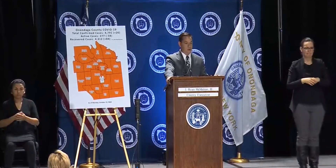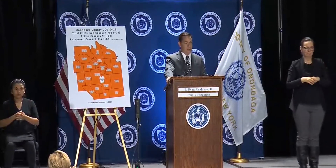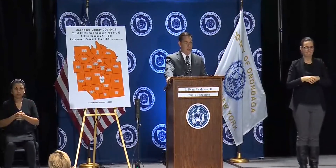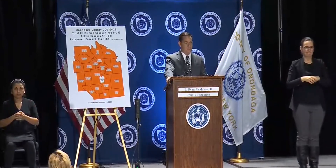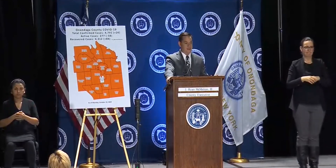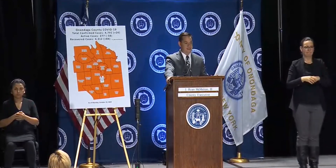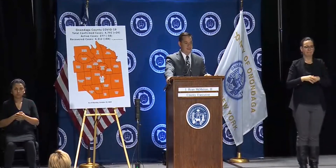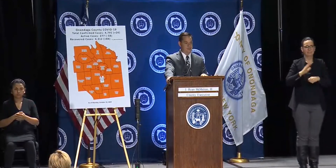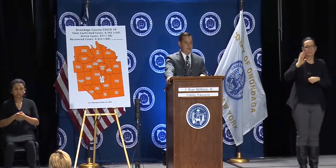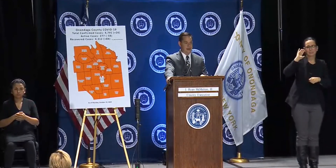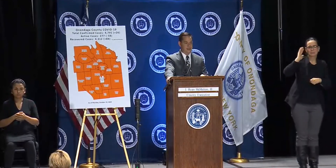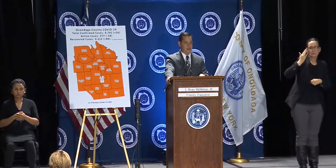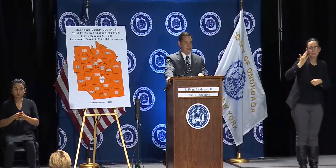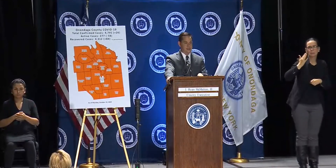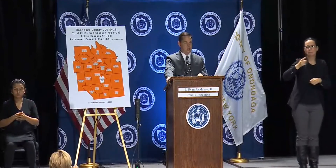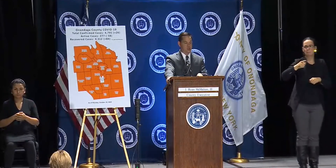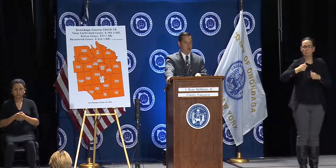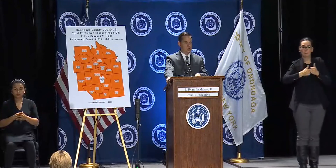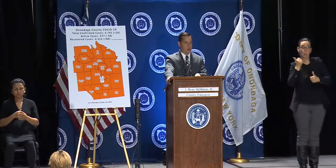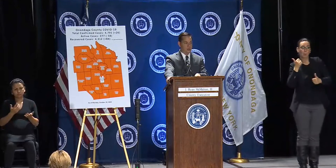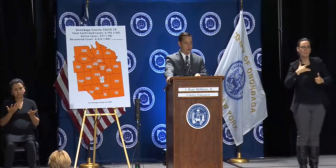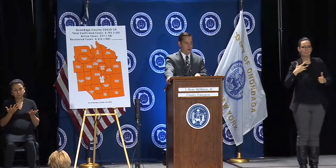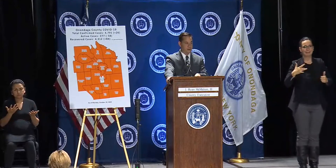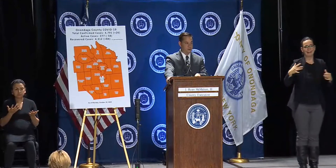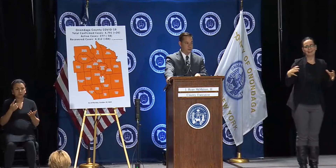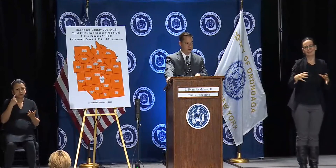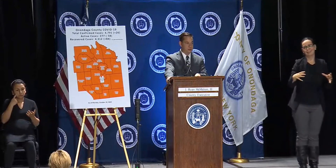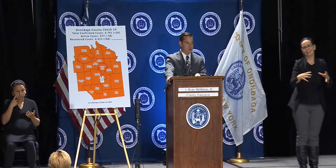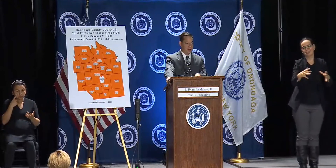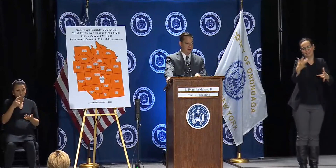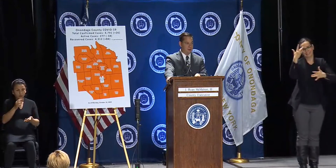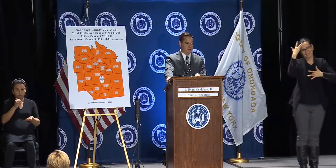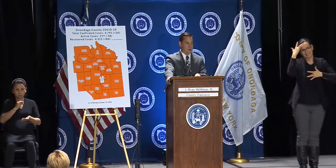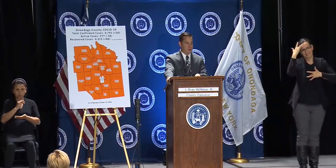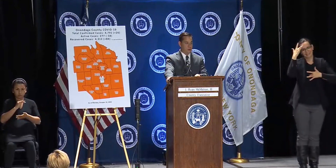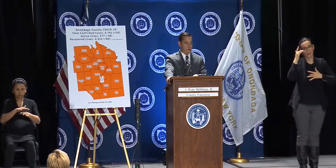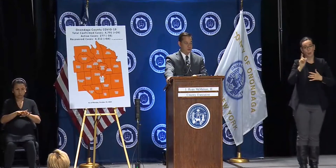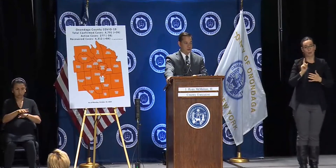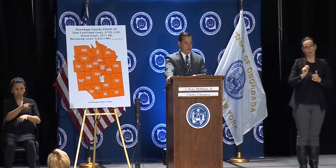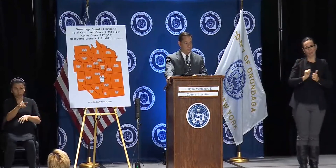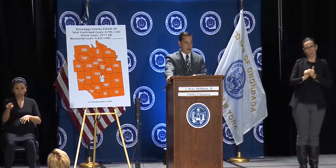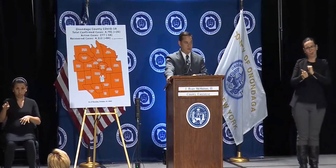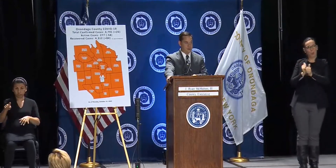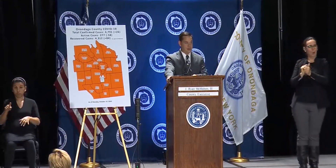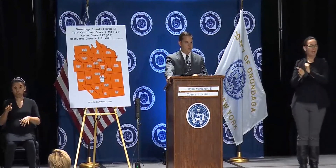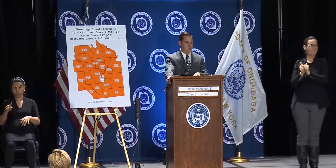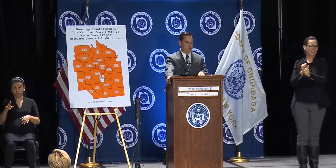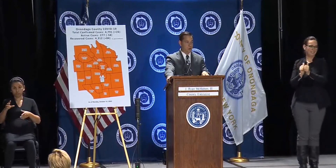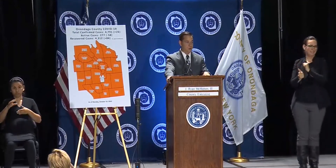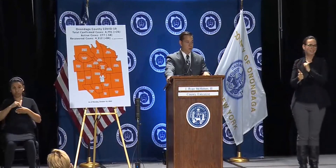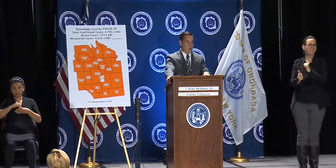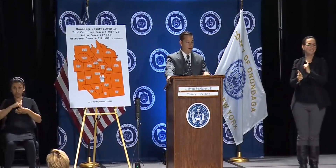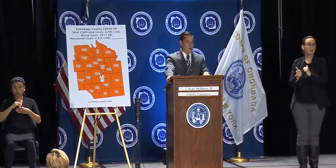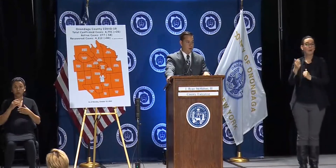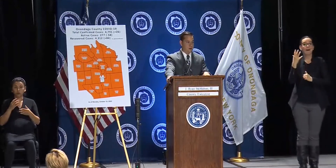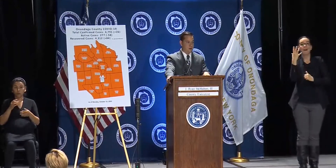virus. It seems that it's the extracurricular activities that drive it, or it's driven from outside of